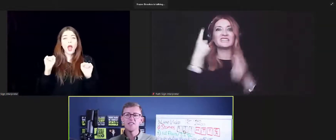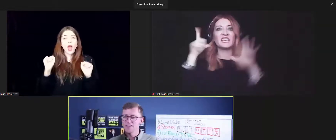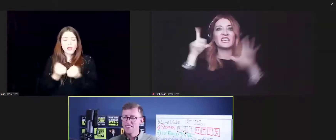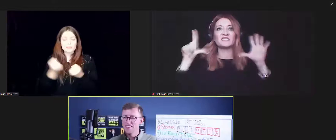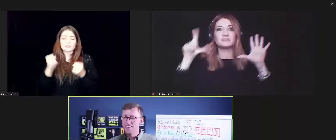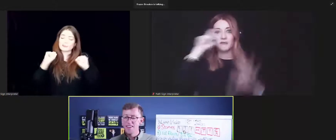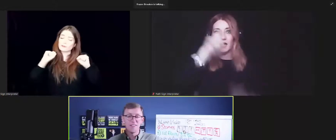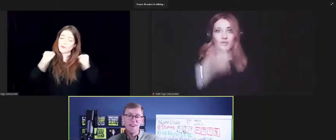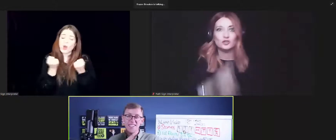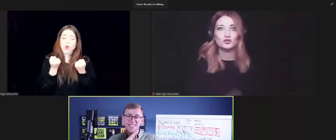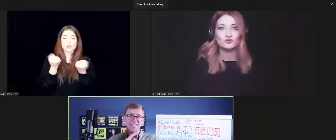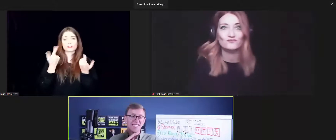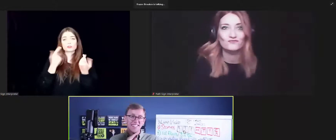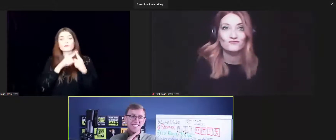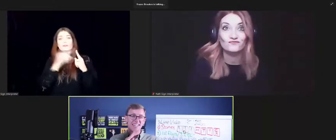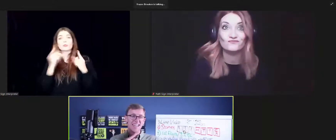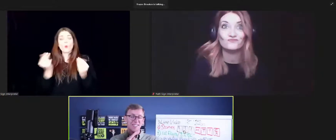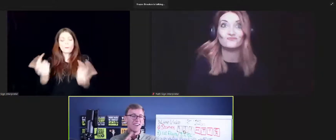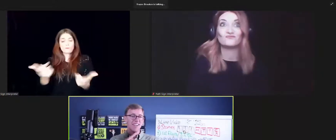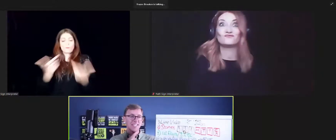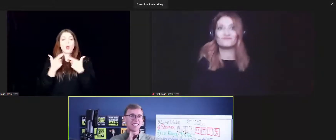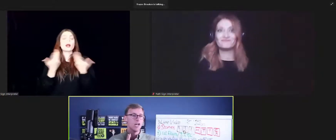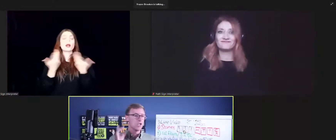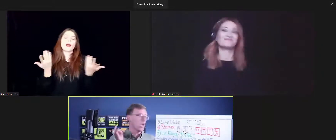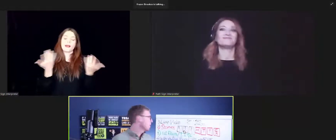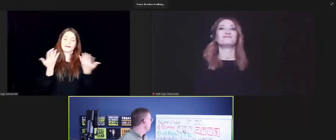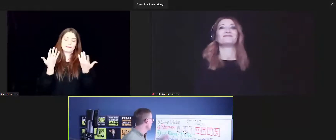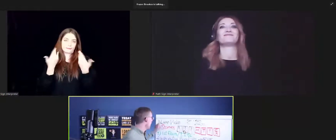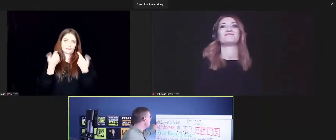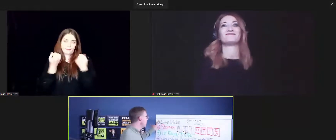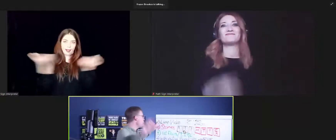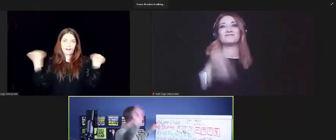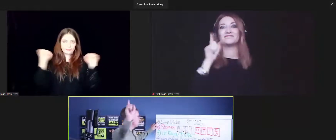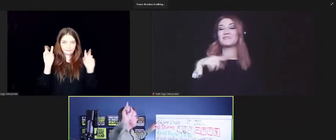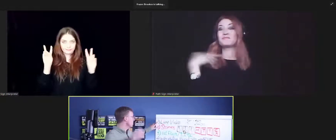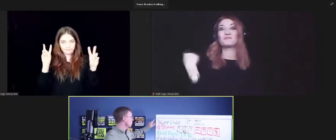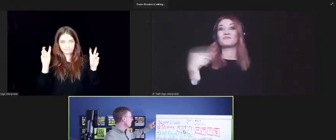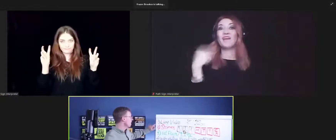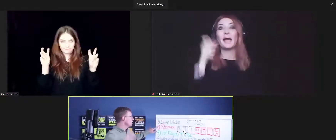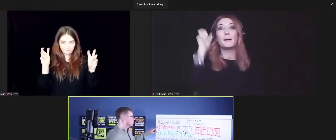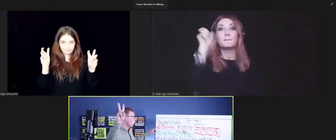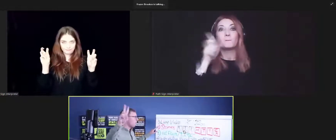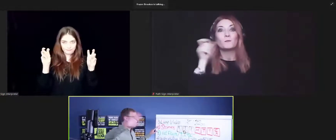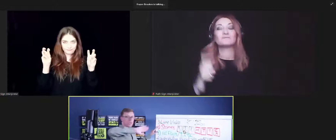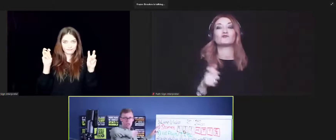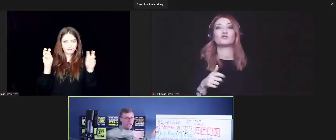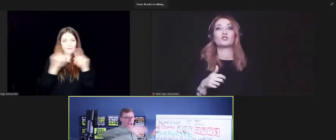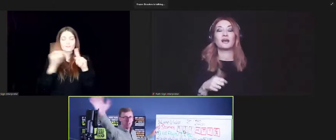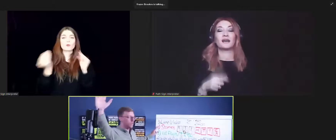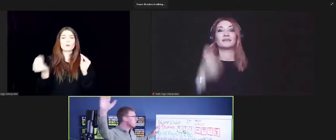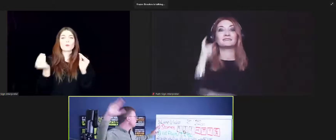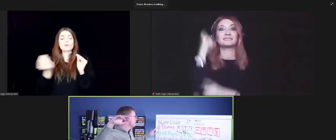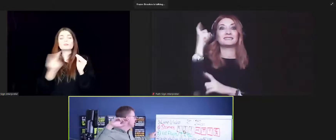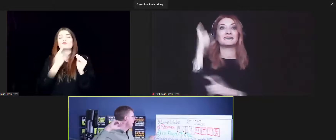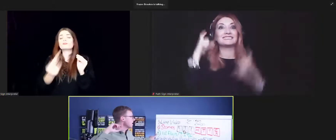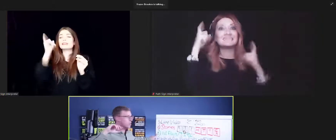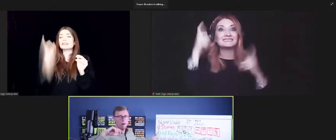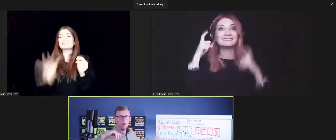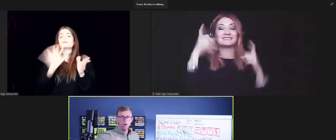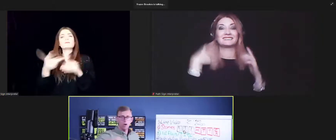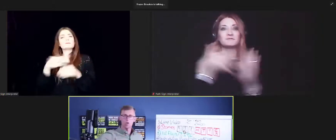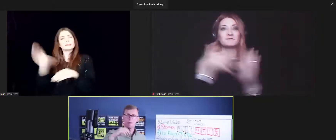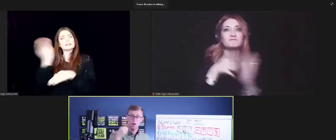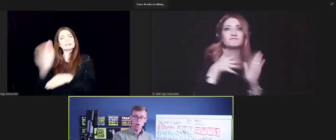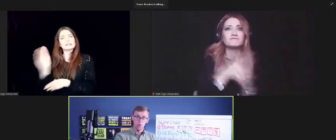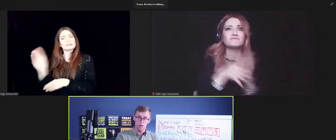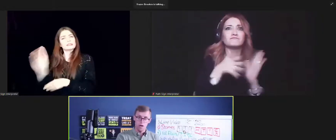yes. It's crazy. It's crazy. So live video, fundamental. Stories, have to do them. Instagram